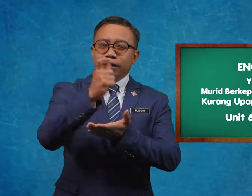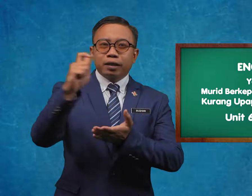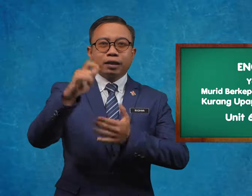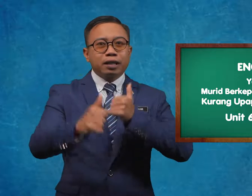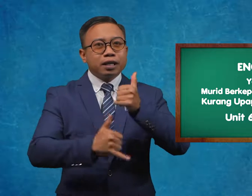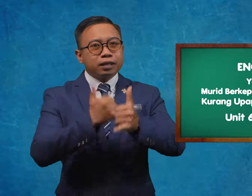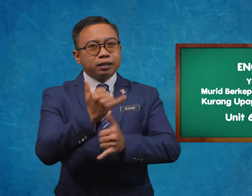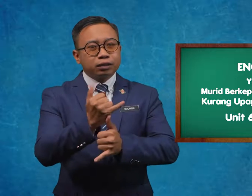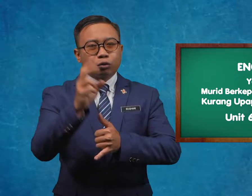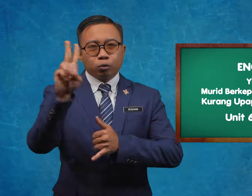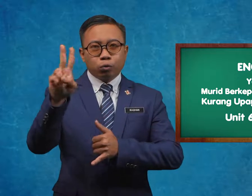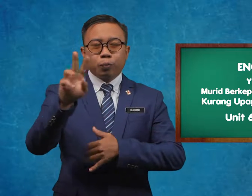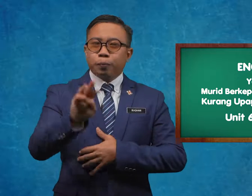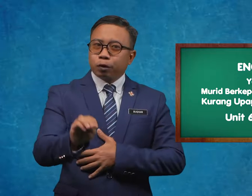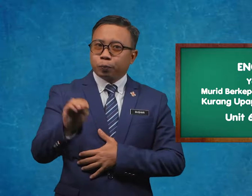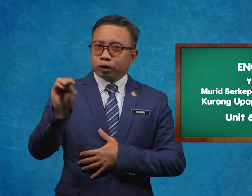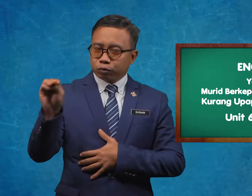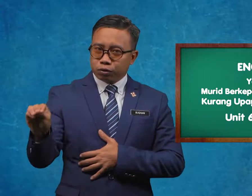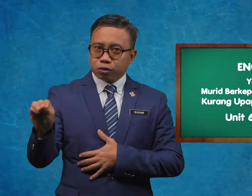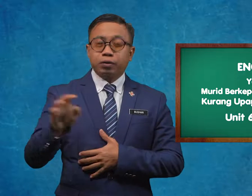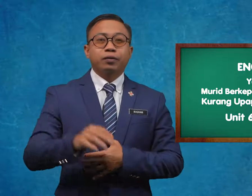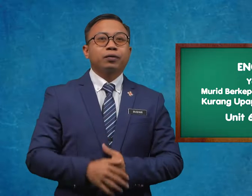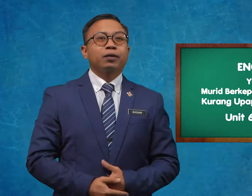the year 2 pupils.